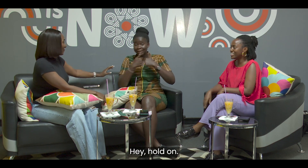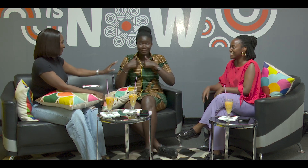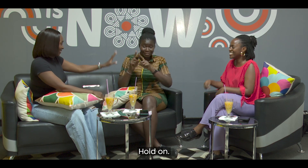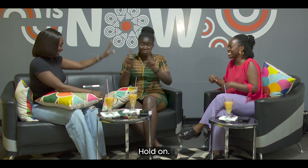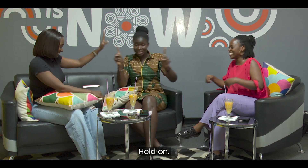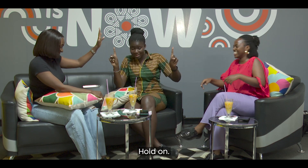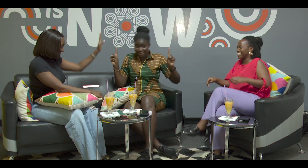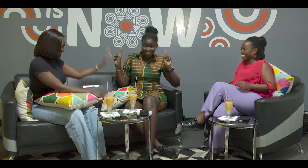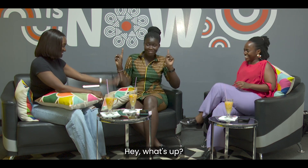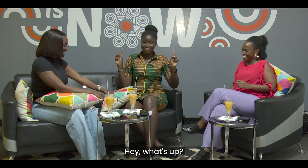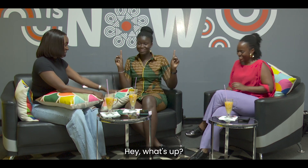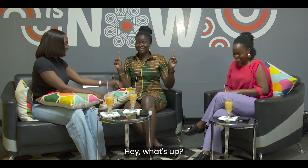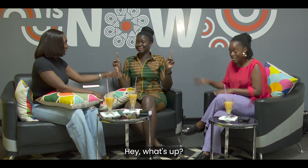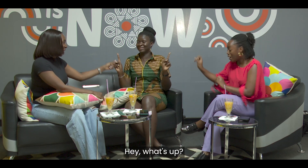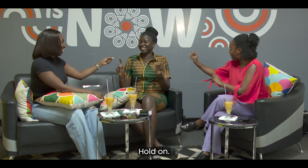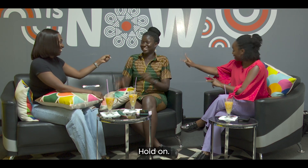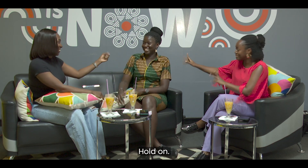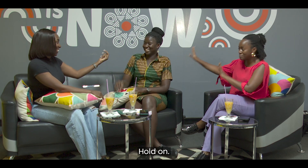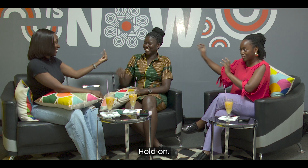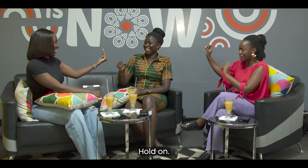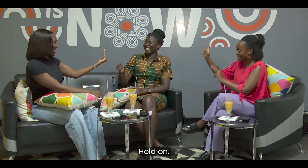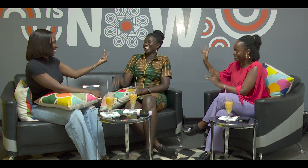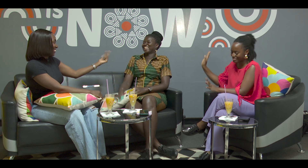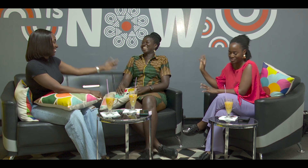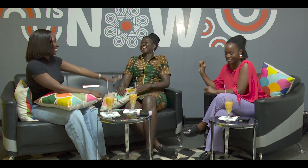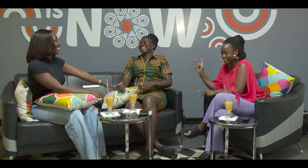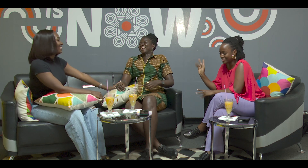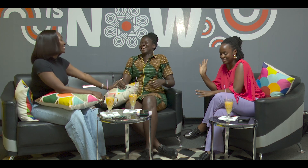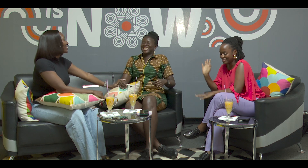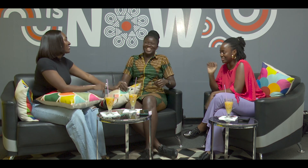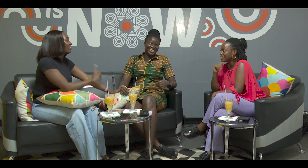hold on. Hey, what's up? Hold on.